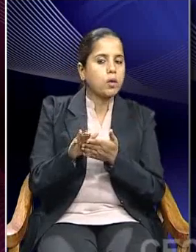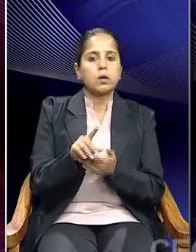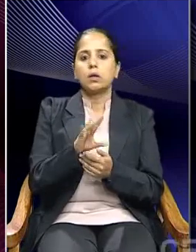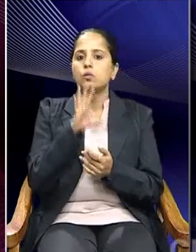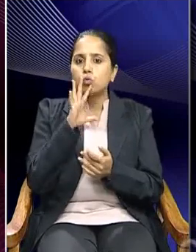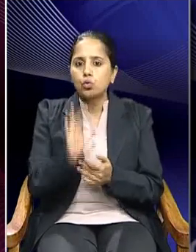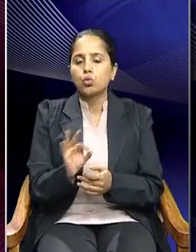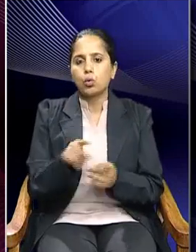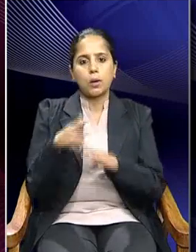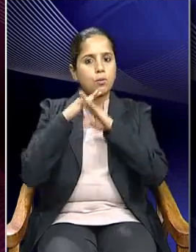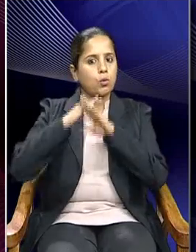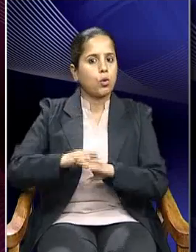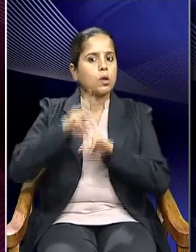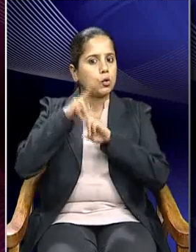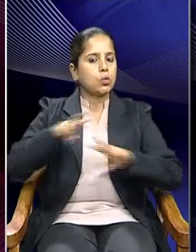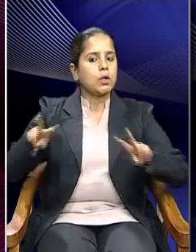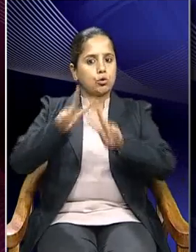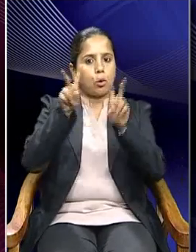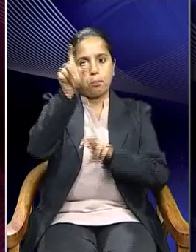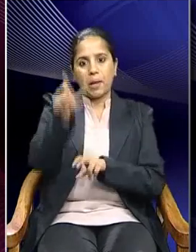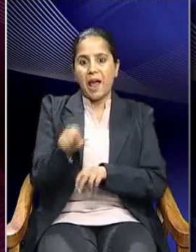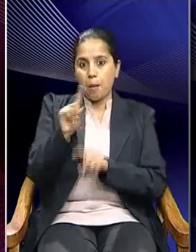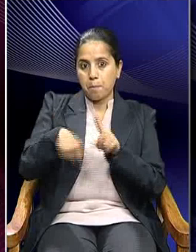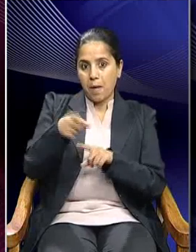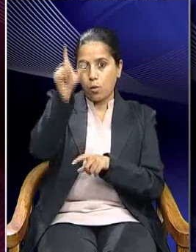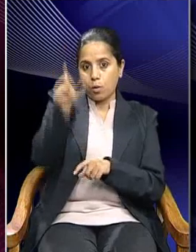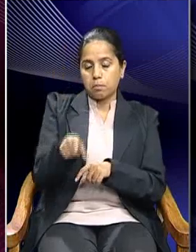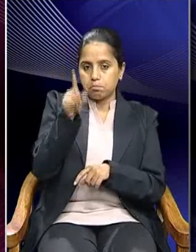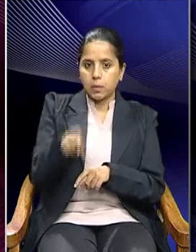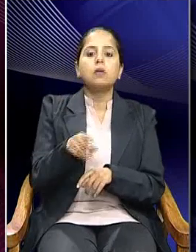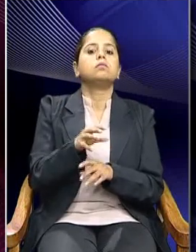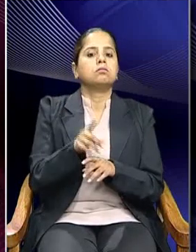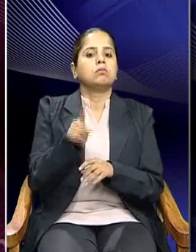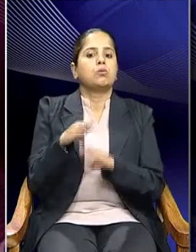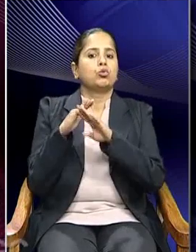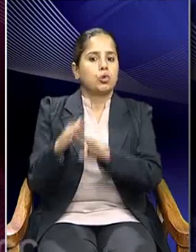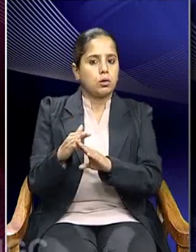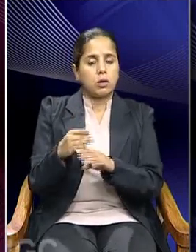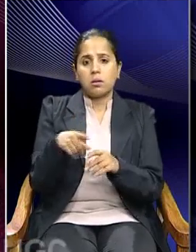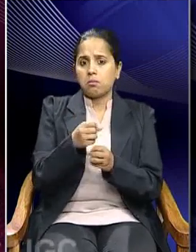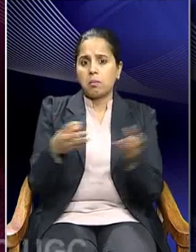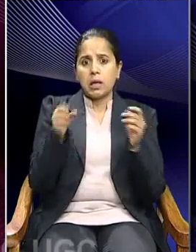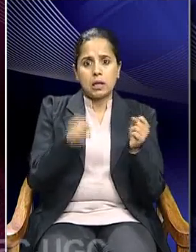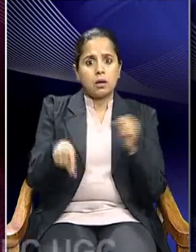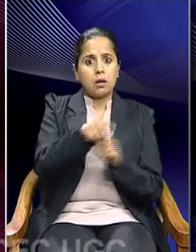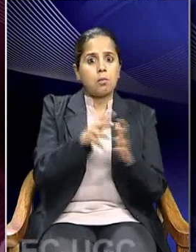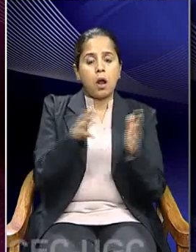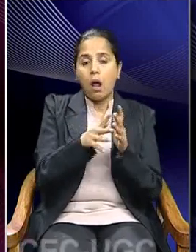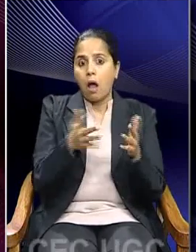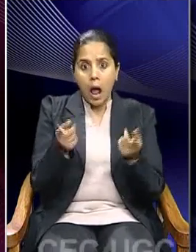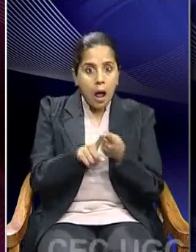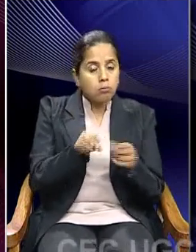and the protection of research subject, their studies can at times elicit great